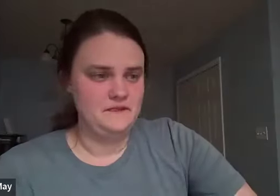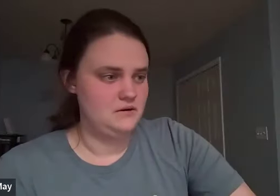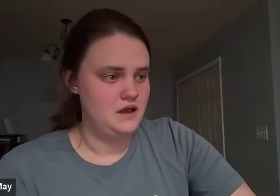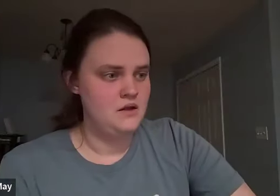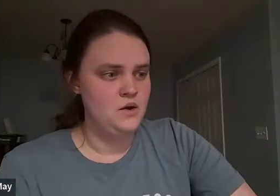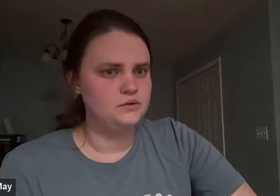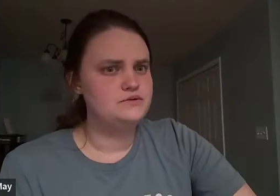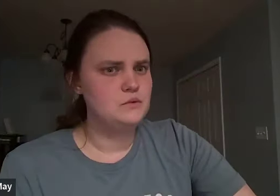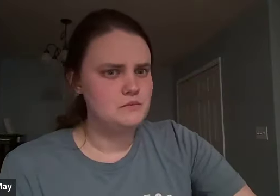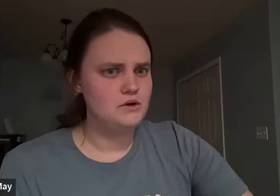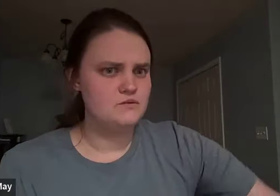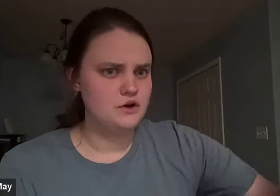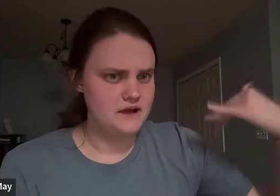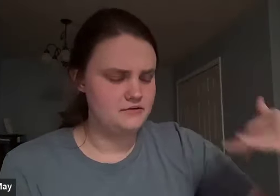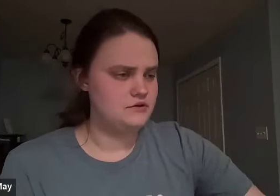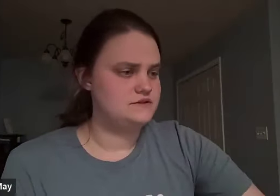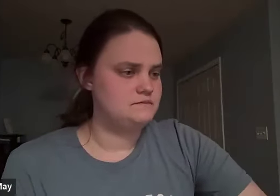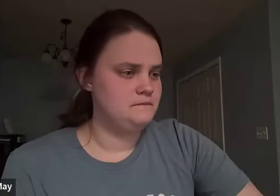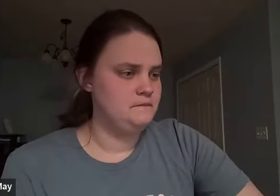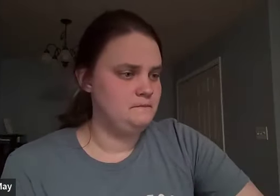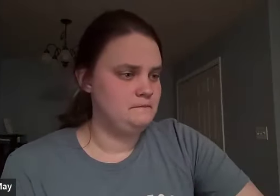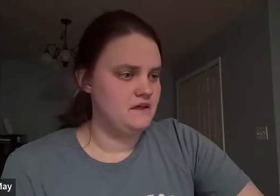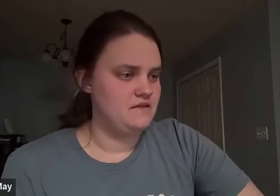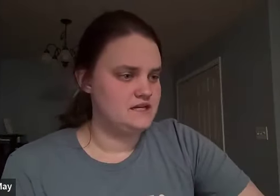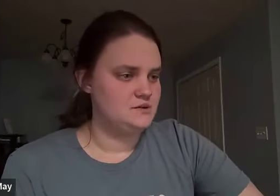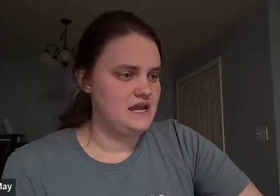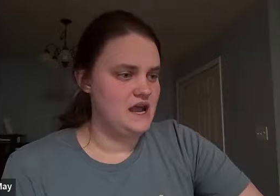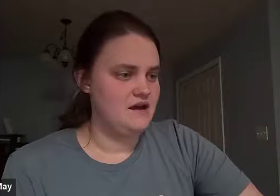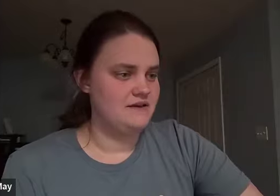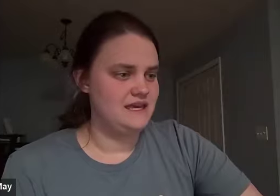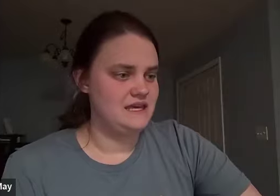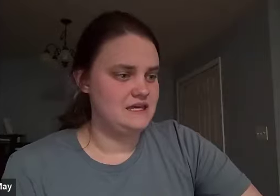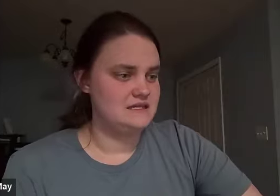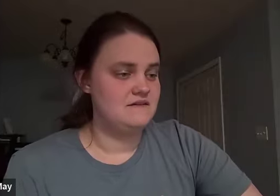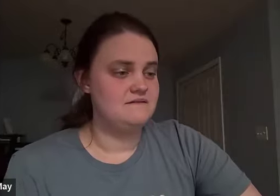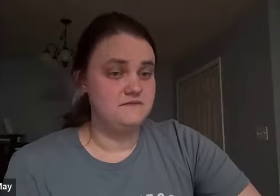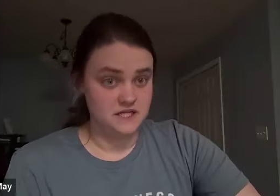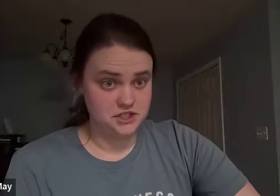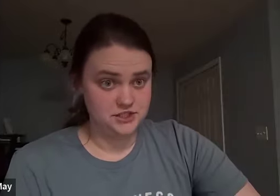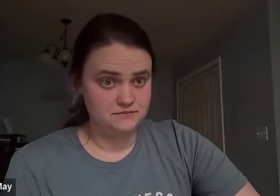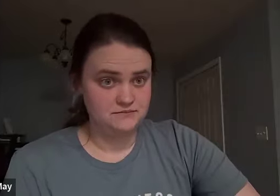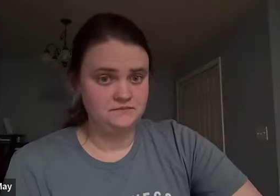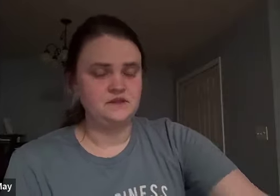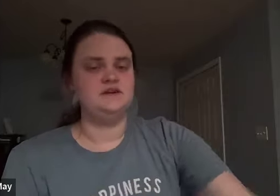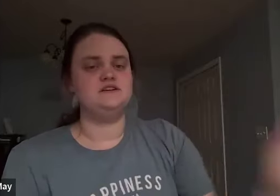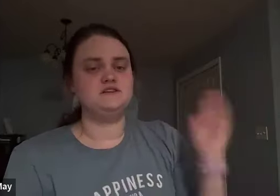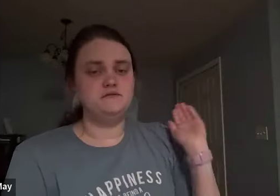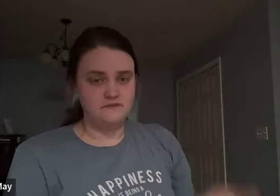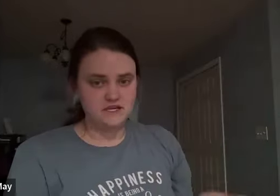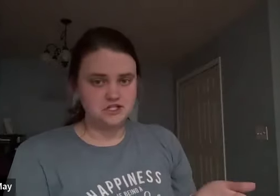Okay, we'll do one more and then we'll go back through those. The next one I have is fish. So fish